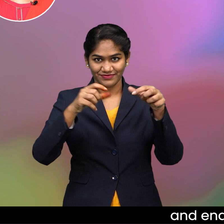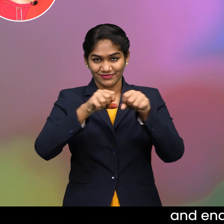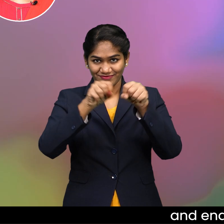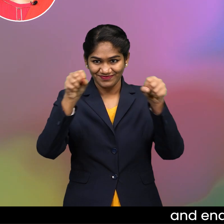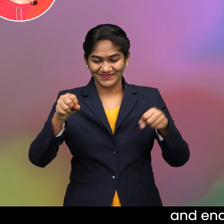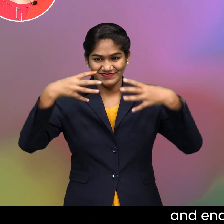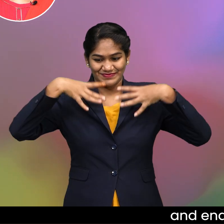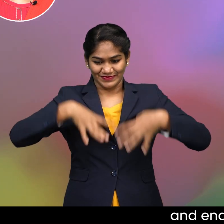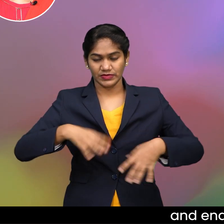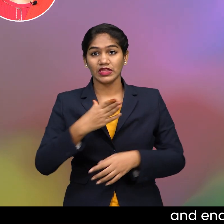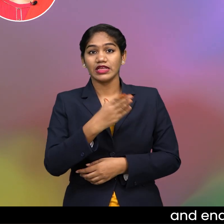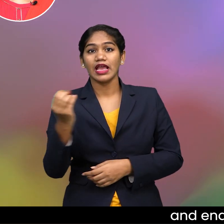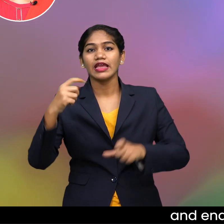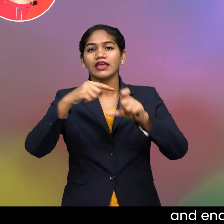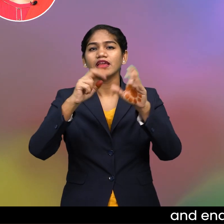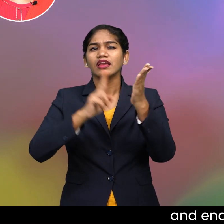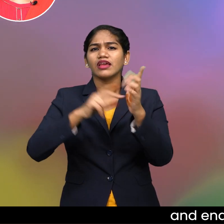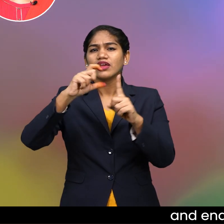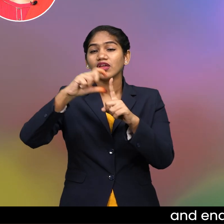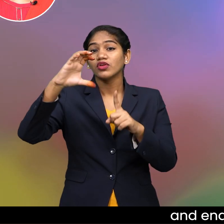endocrine systems.